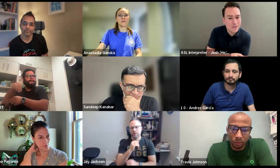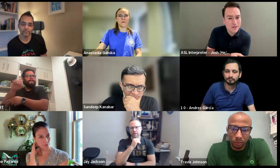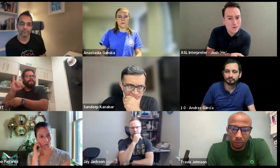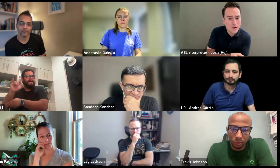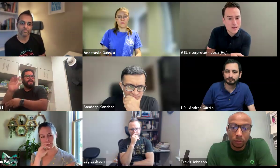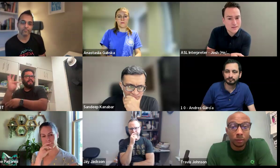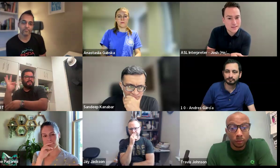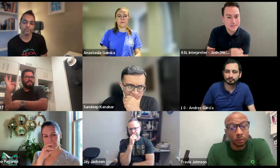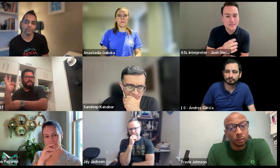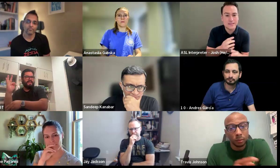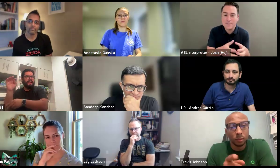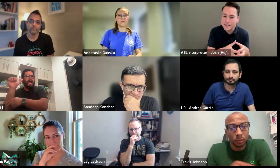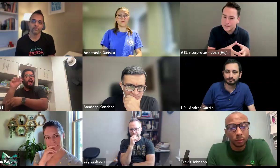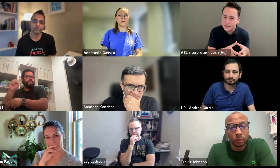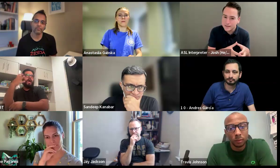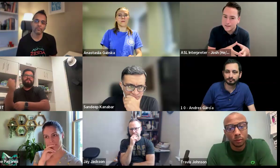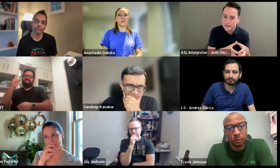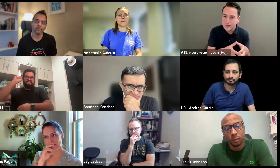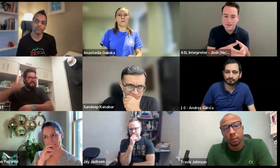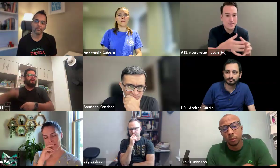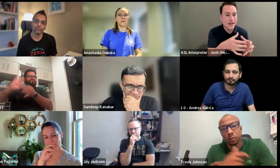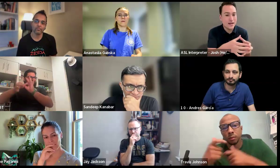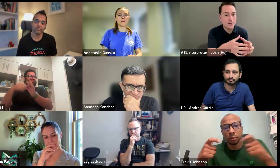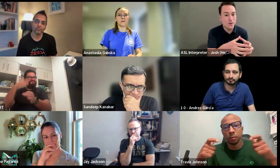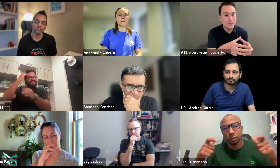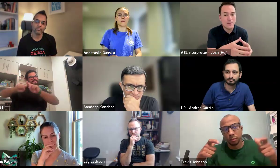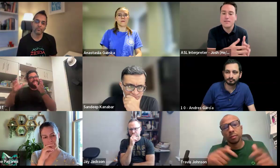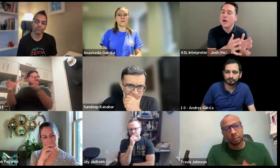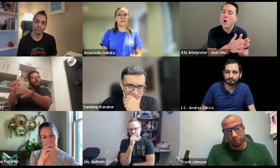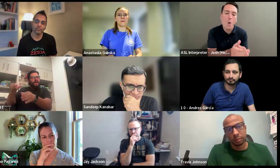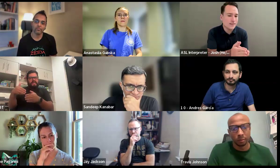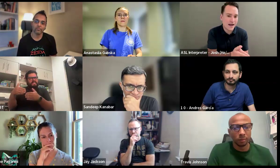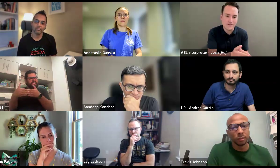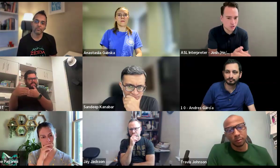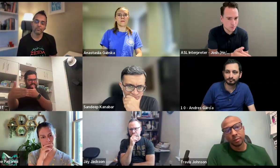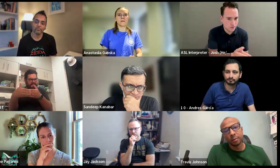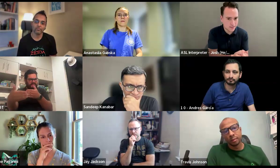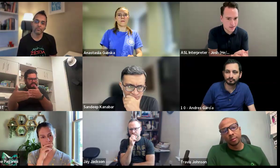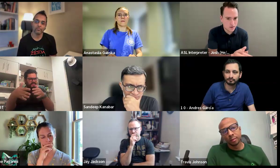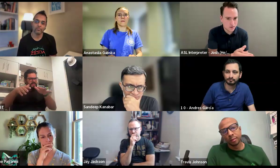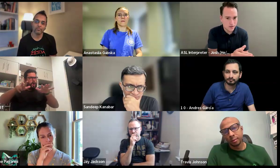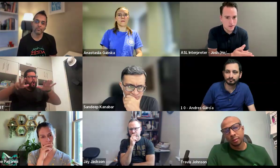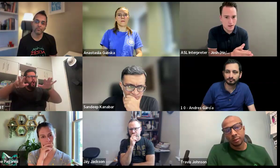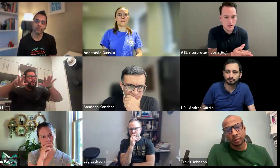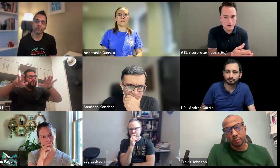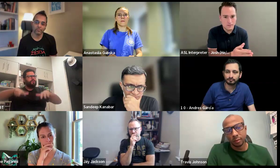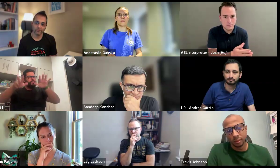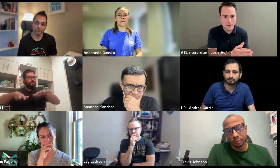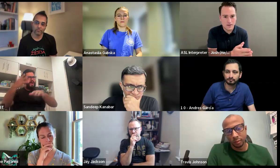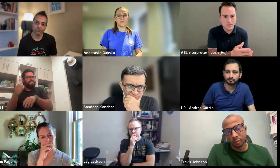I think it was the summit, the AWS summit, they always have interpreters there. Uh, I